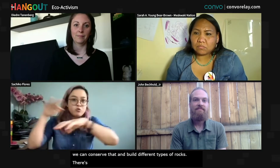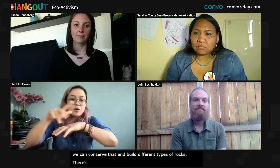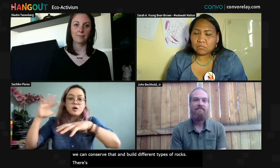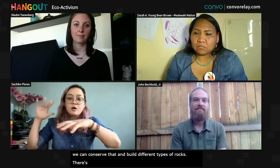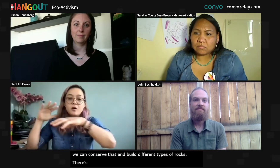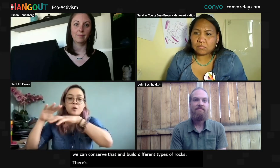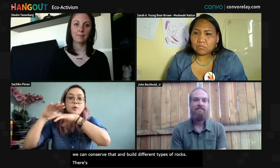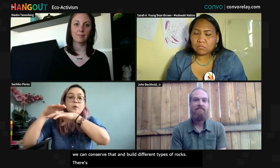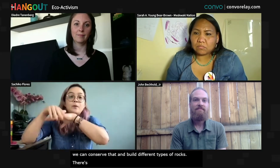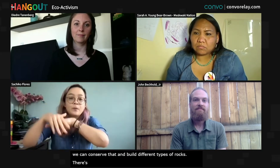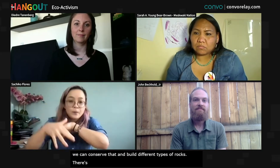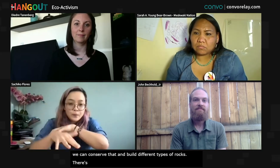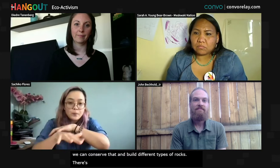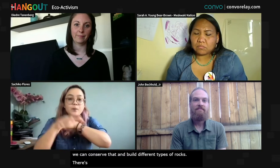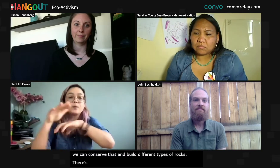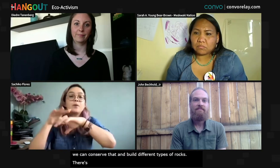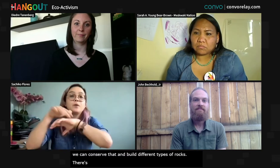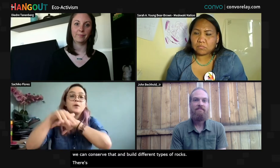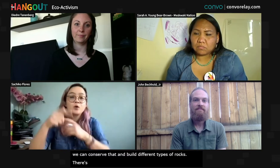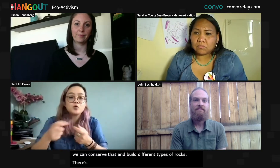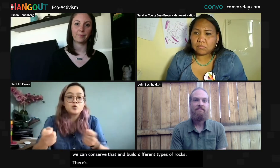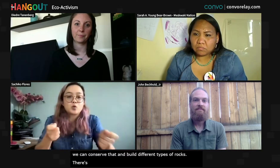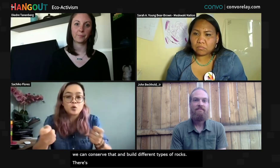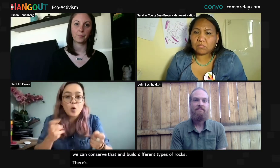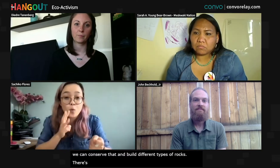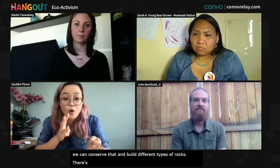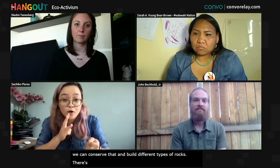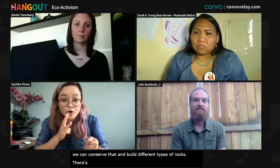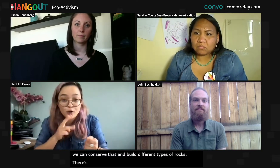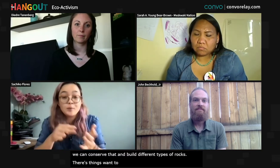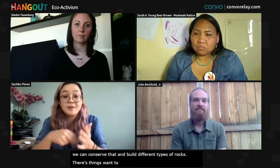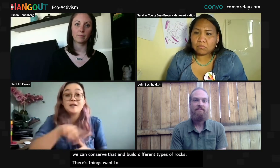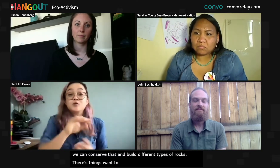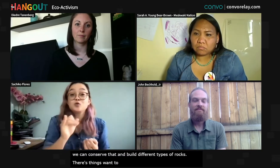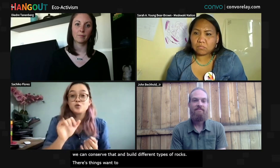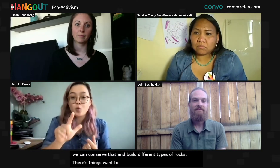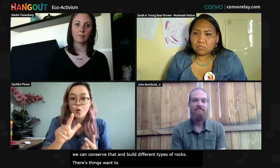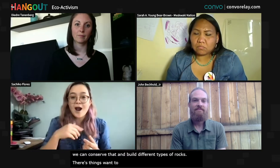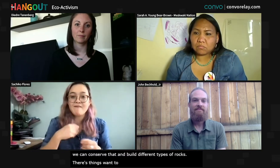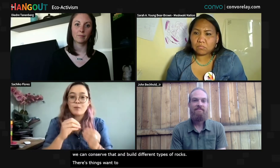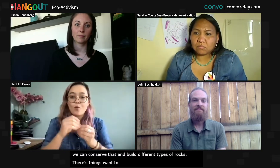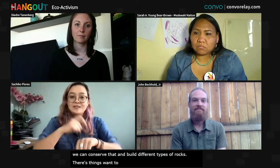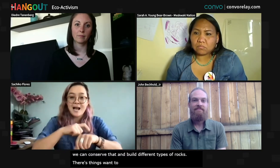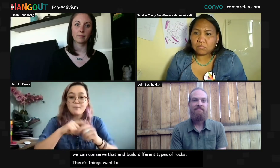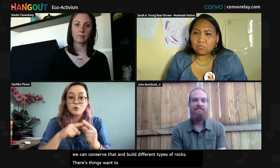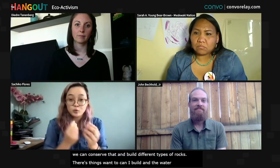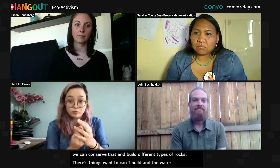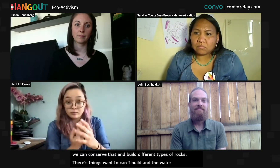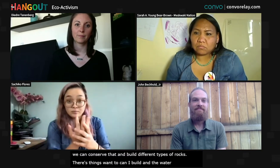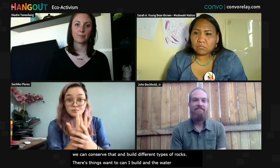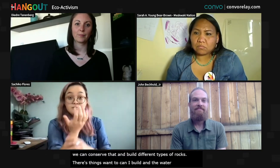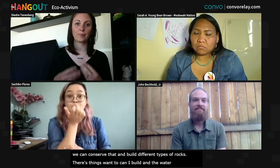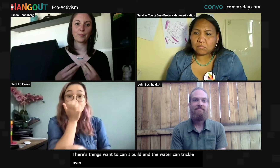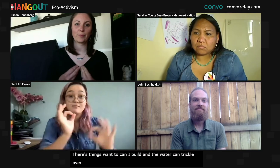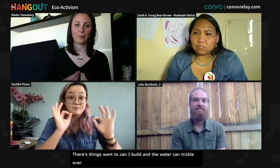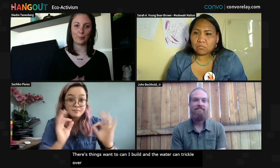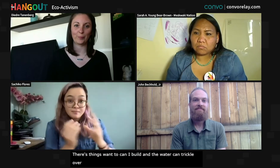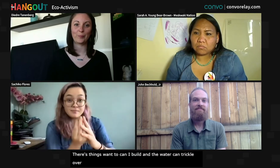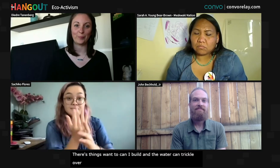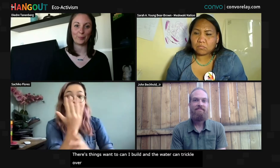form the rocks like a bowl, and once the water flows over them, they trickle down, and that's one way that we can control water. And that way the soil has more time